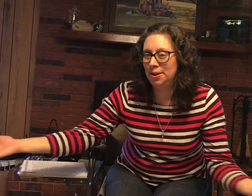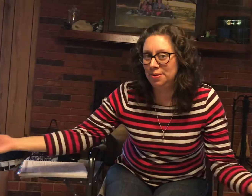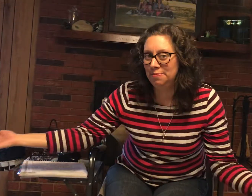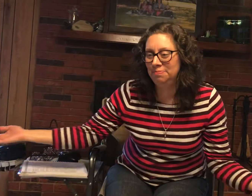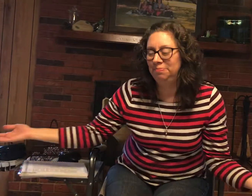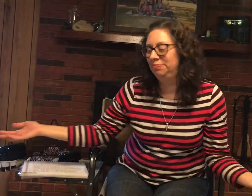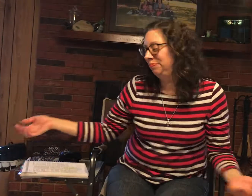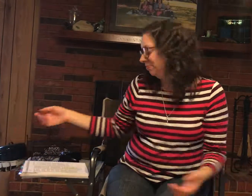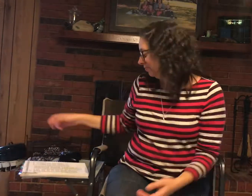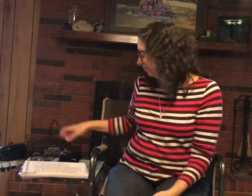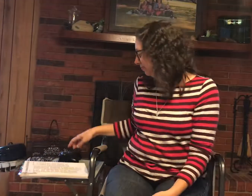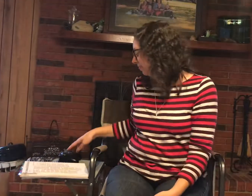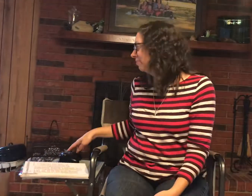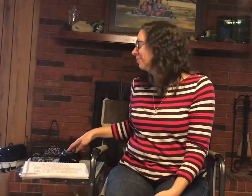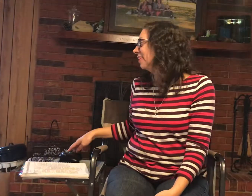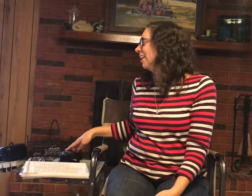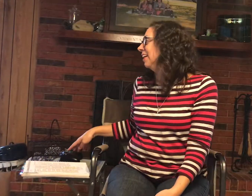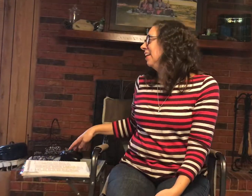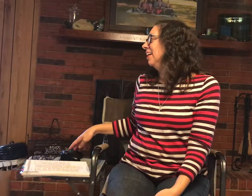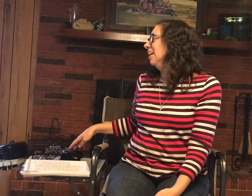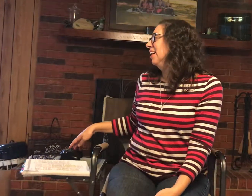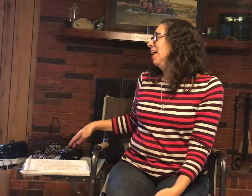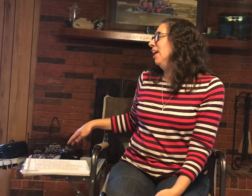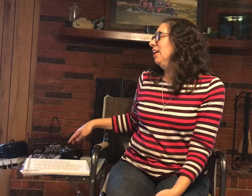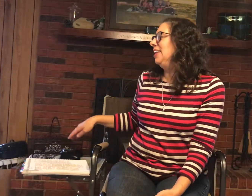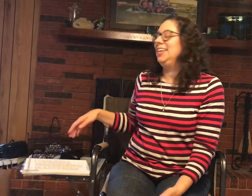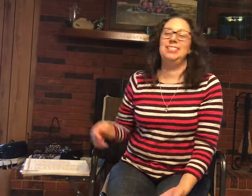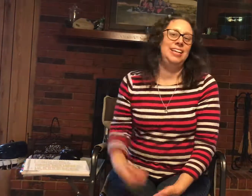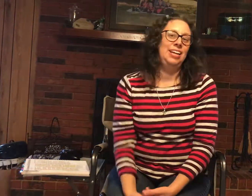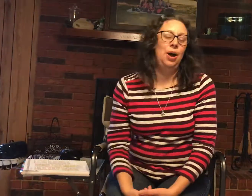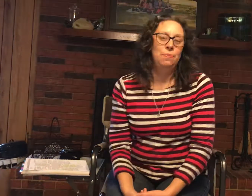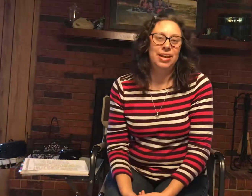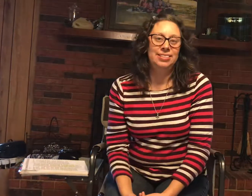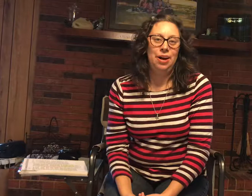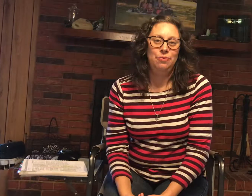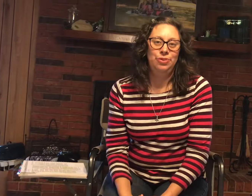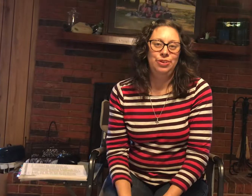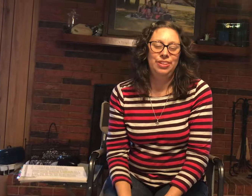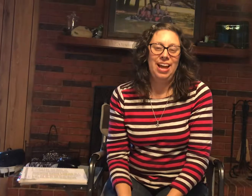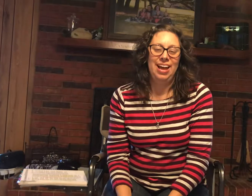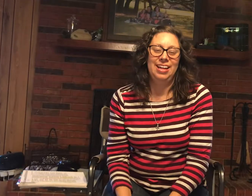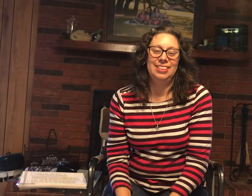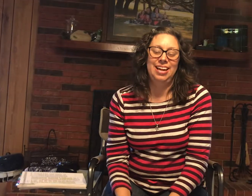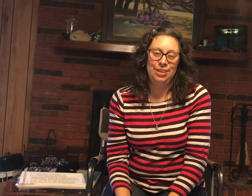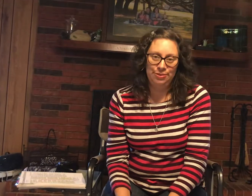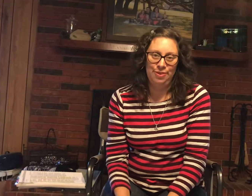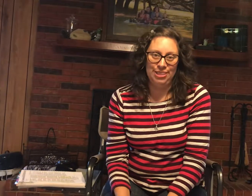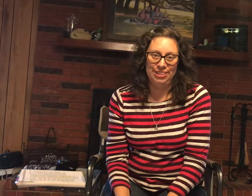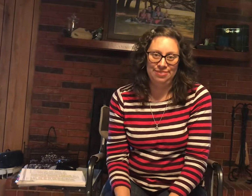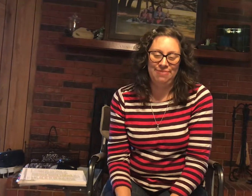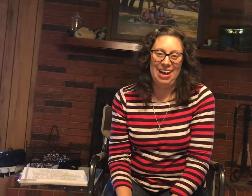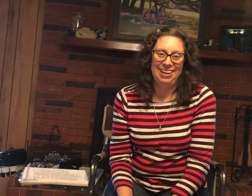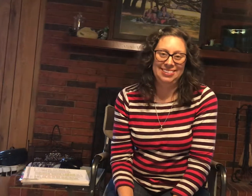them. All right, that's it. I hope that's helpful, and thank you for watching. Bye.